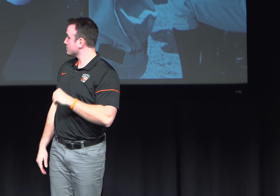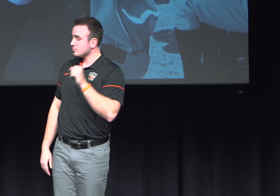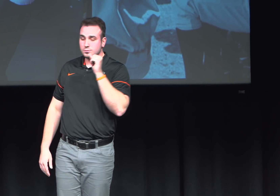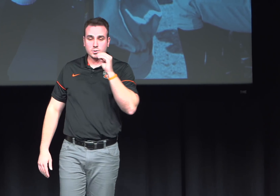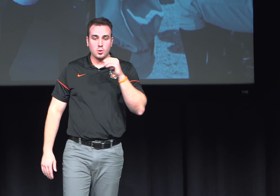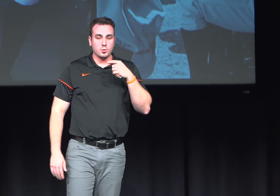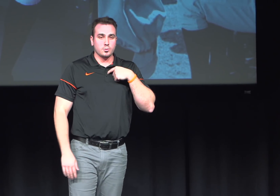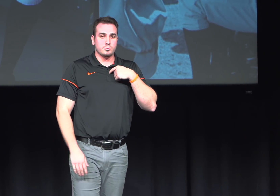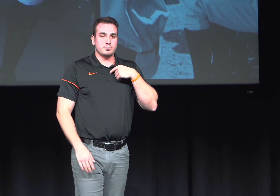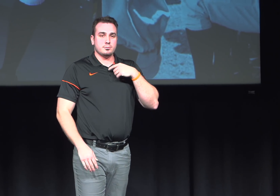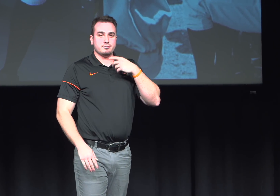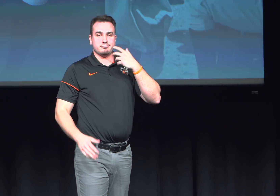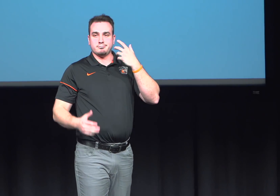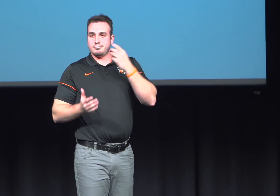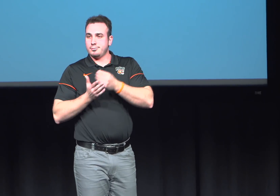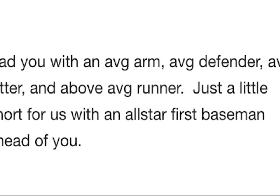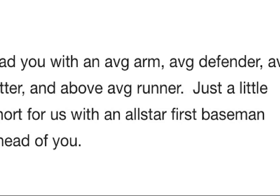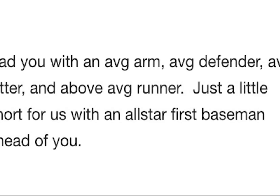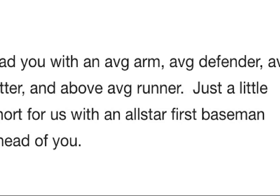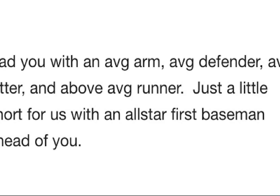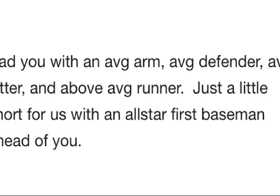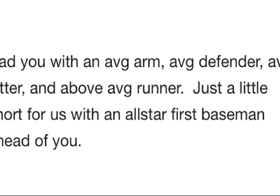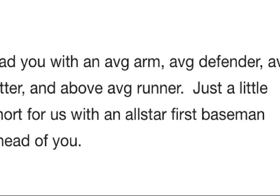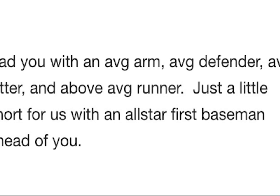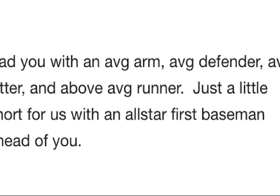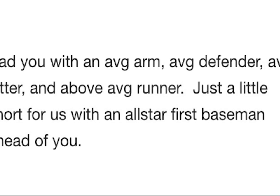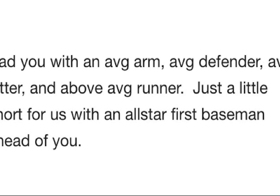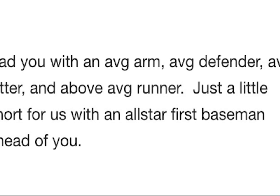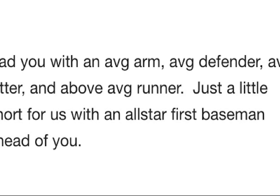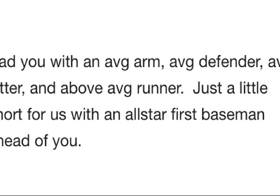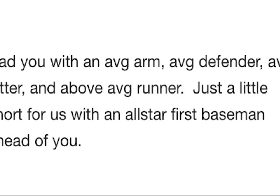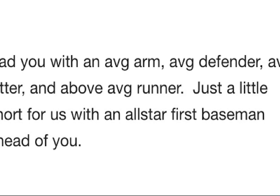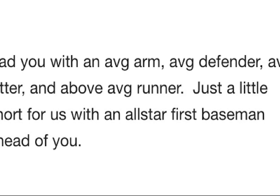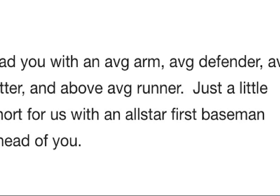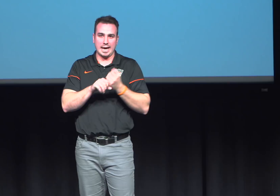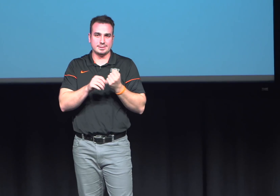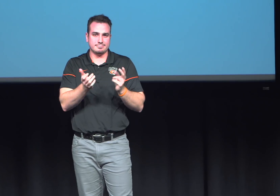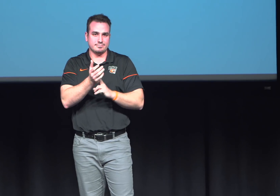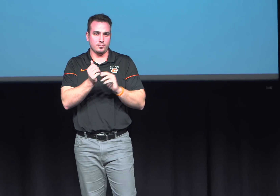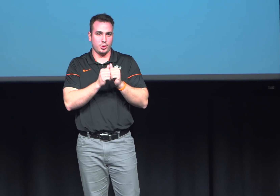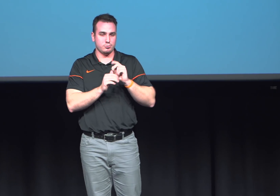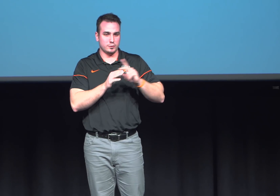professionally. So I bought some tickets down to fly to different pro camps,